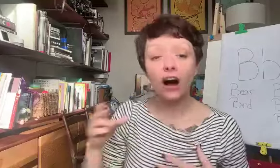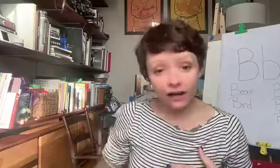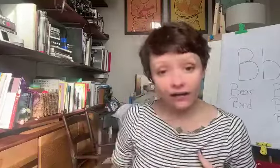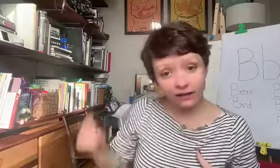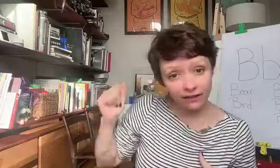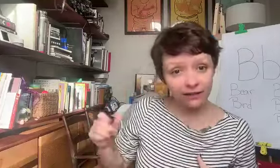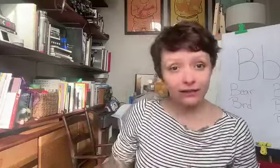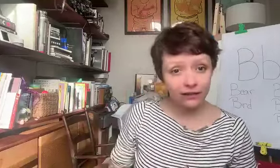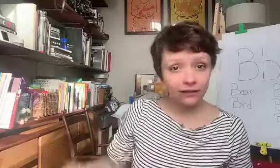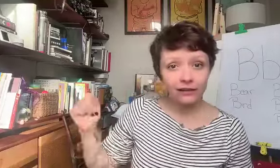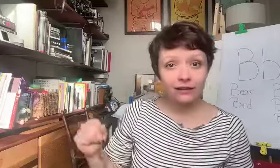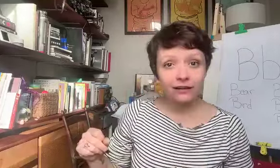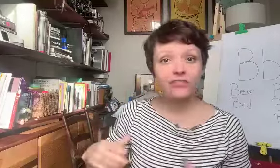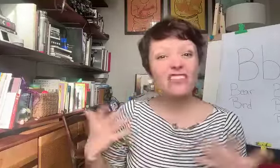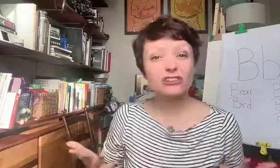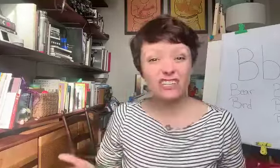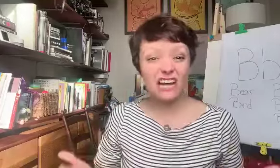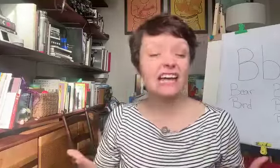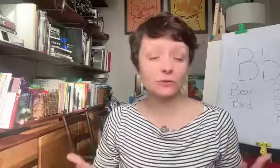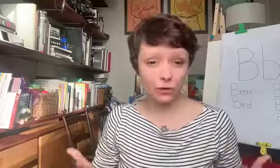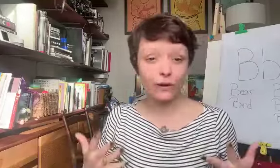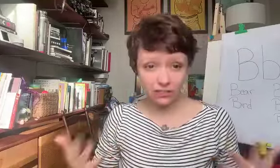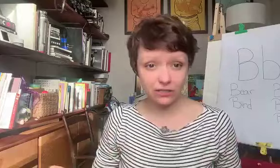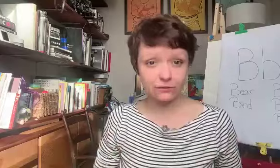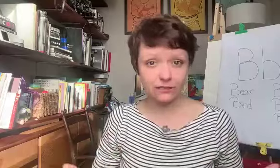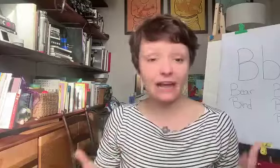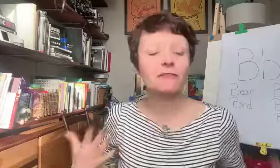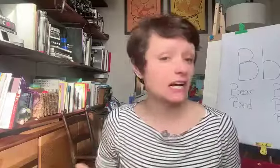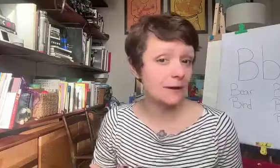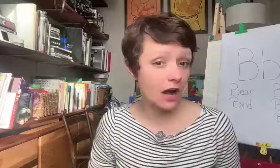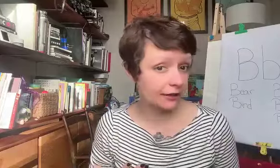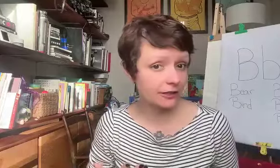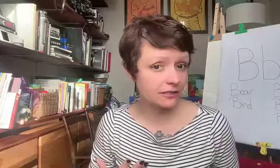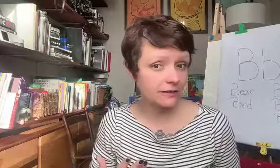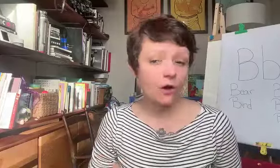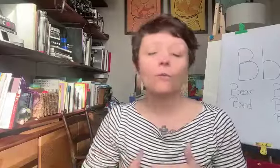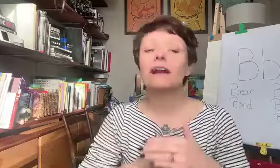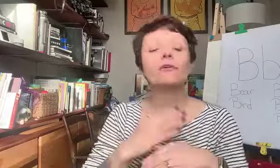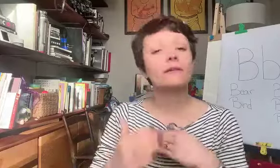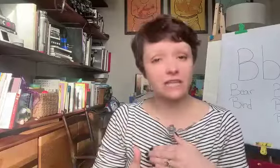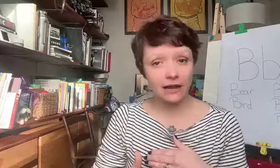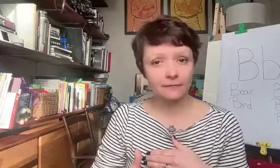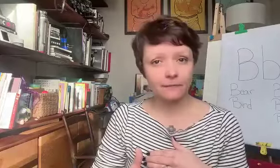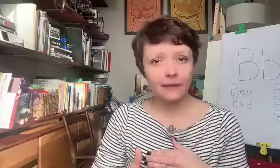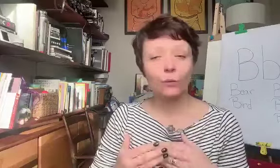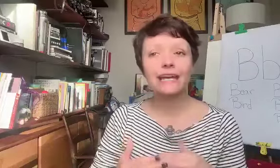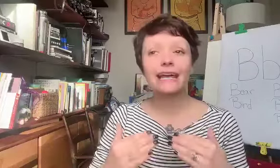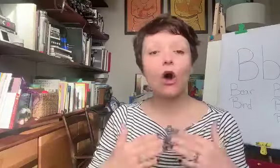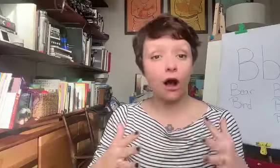dog, then those are the signs that we're going to use. If we've talked about colors, whatever we've done, we can get off